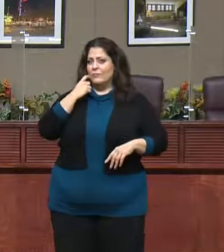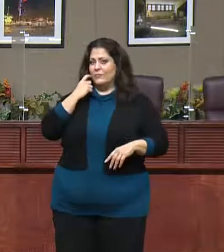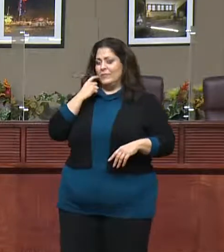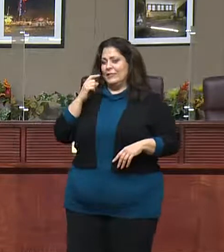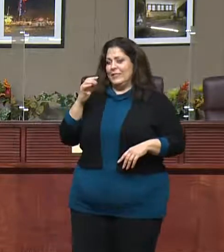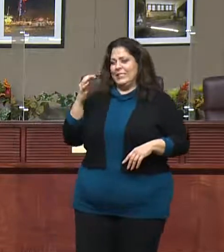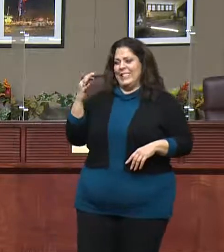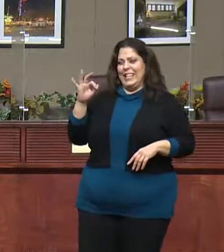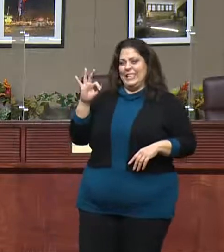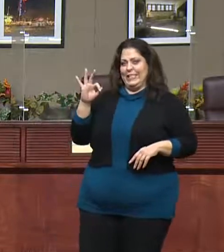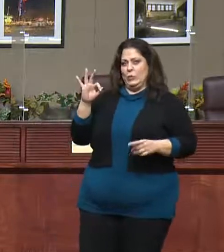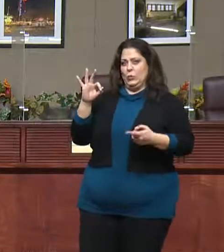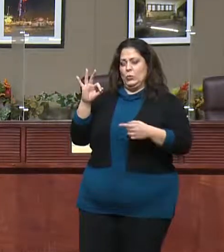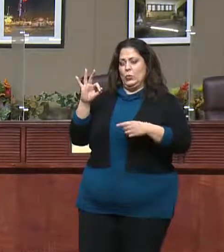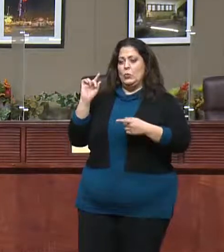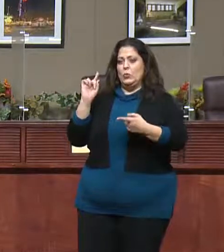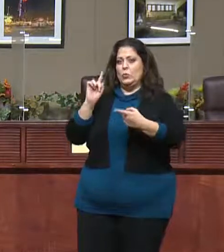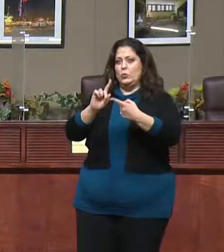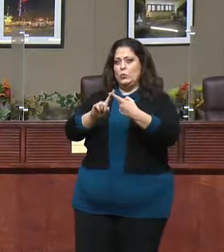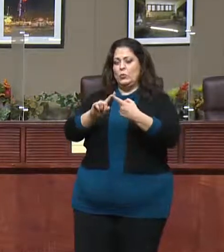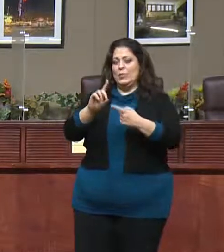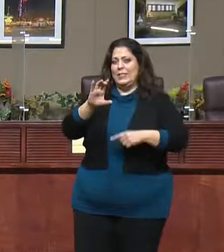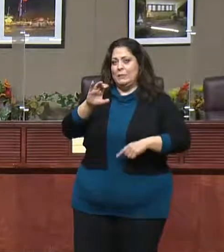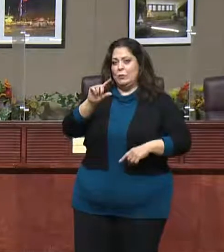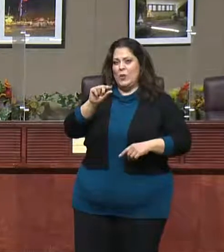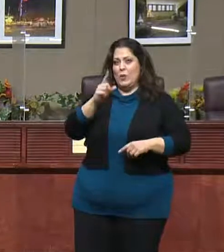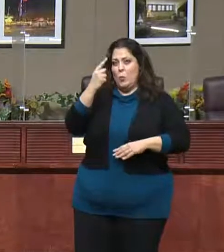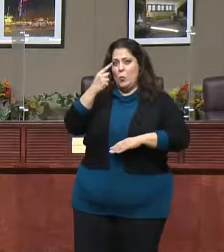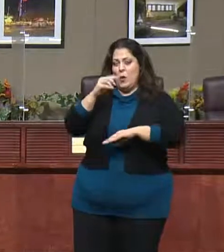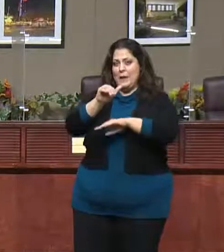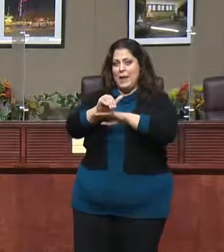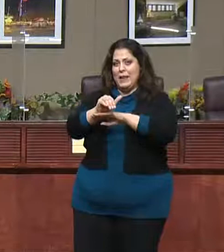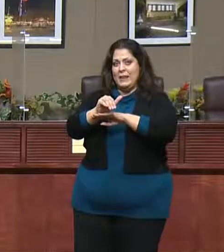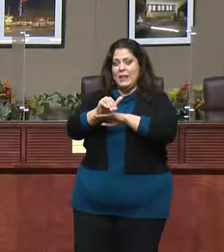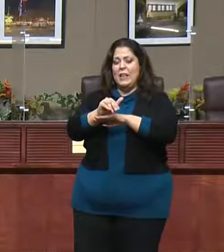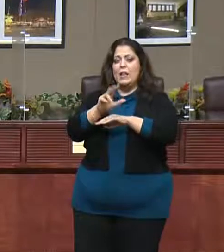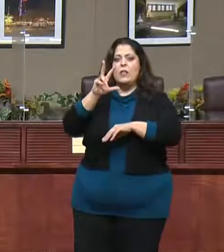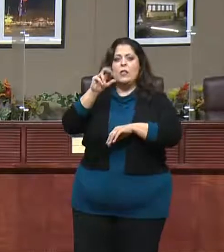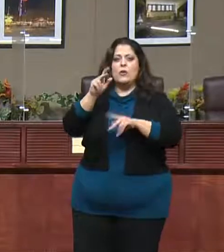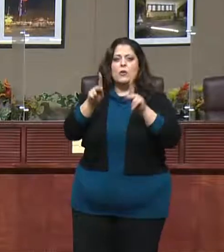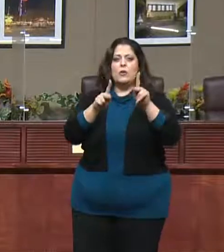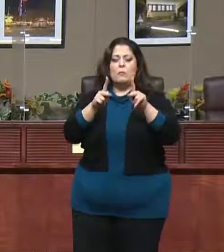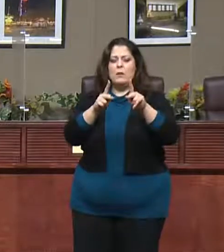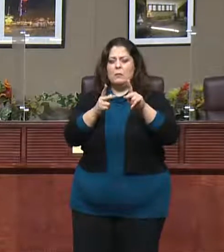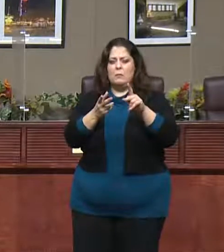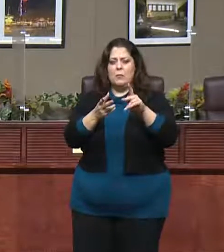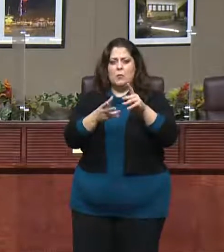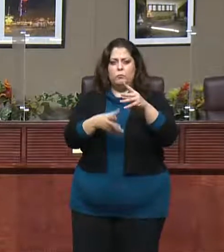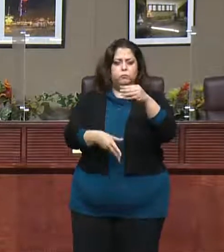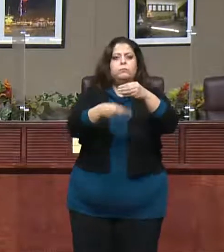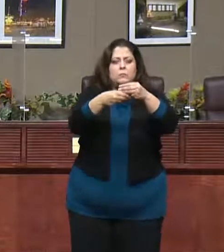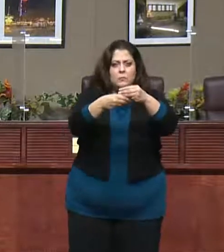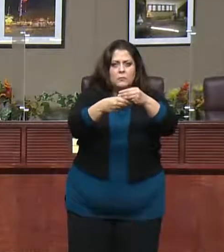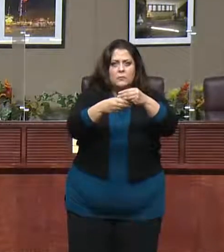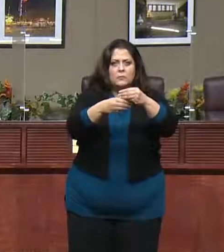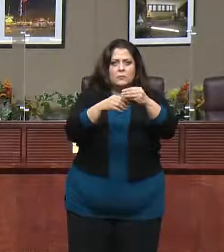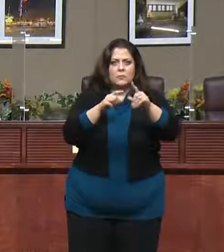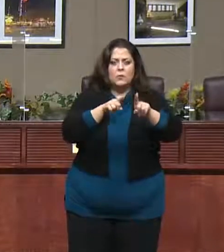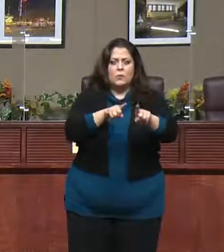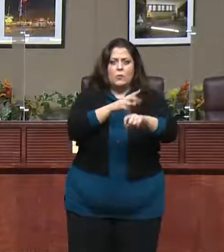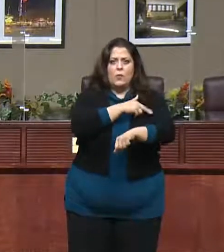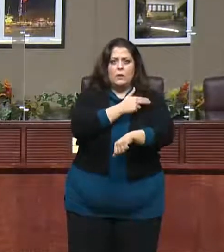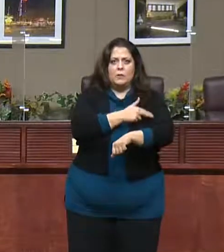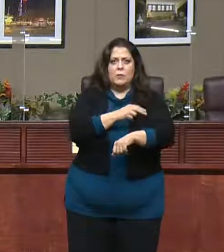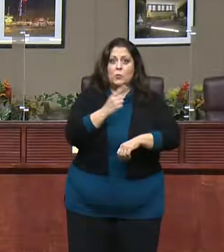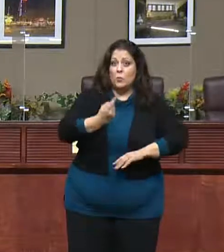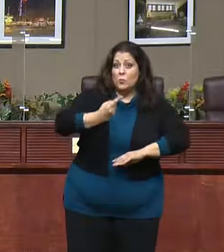20th, we increased the number of hospitalized people by 30 overnight in one day. So that